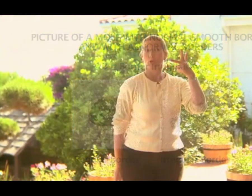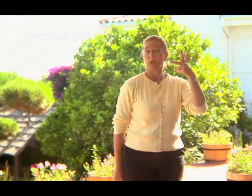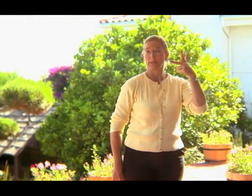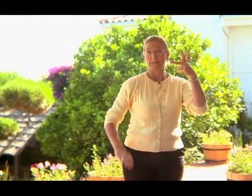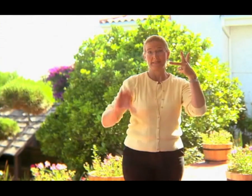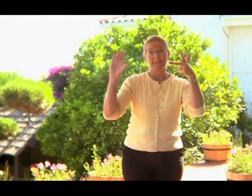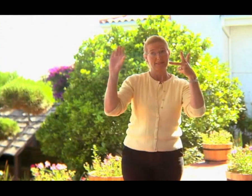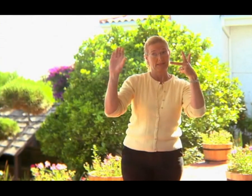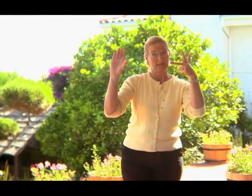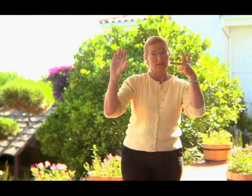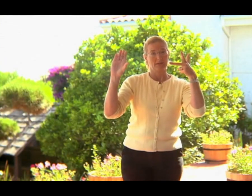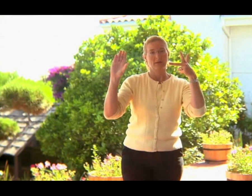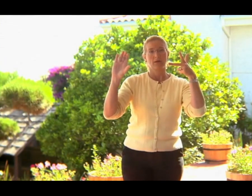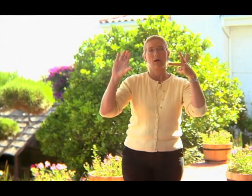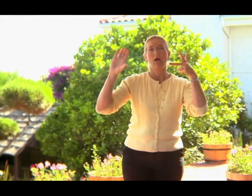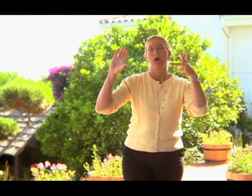The C stands for color change.